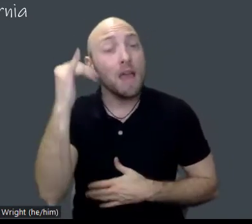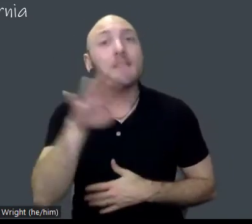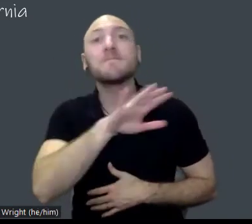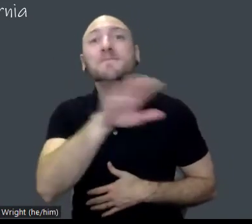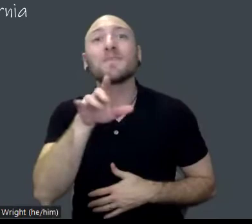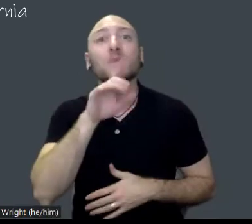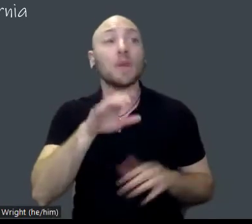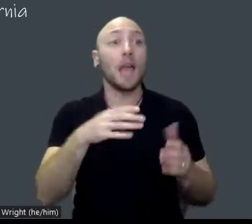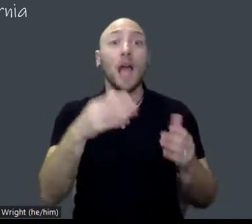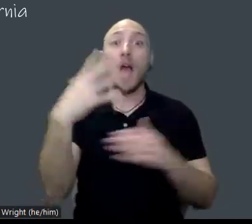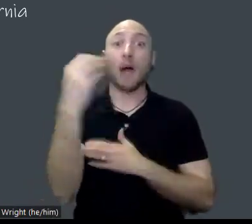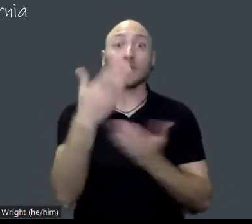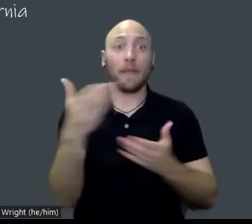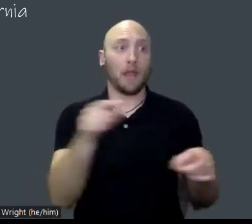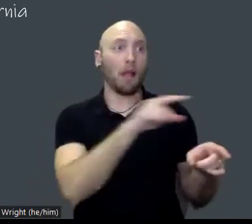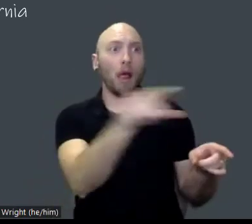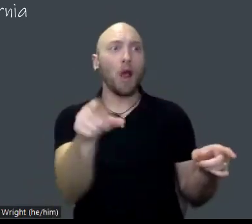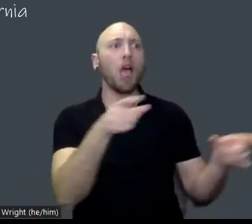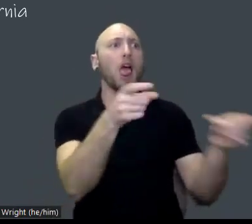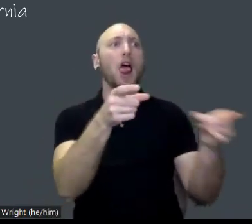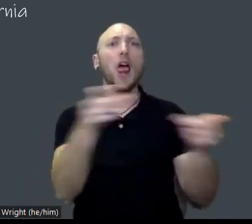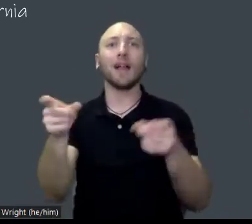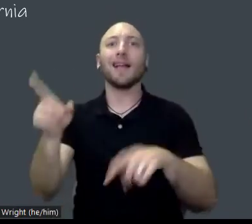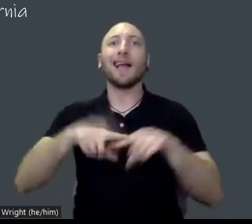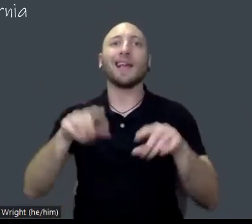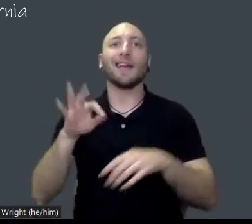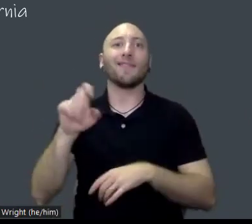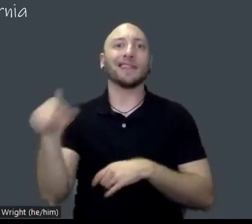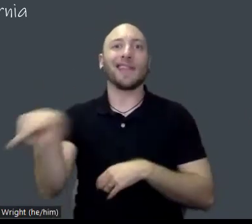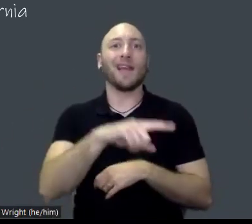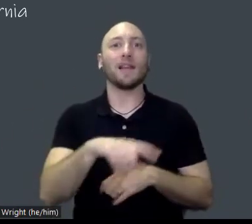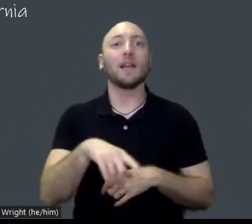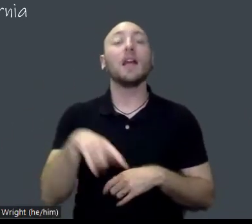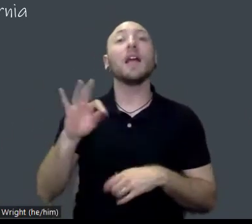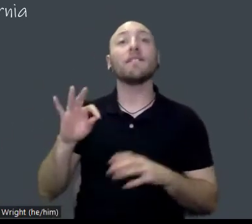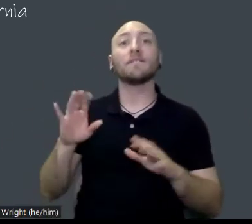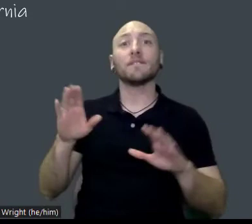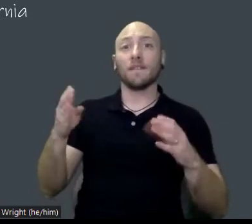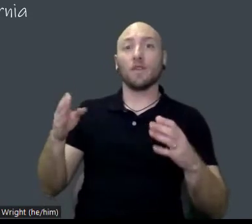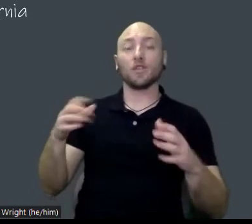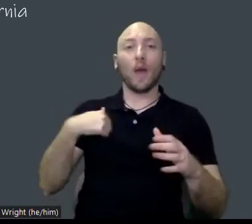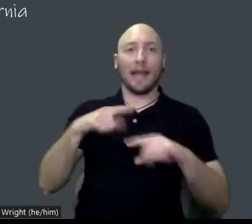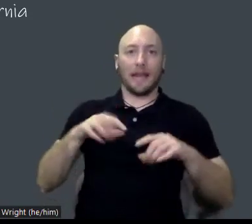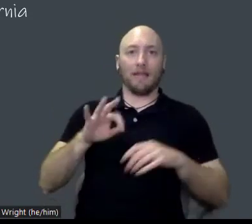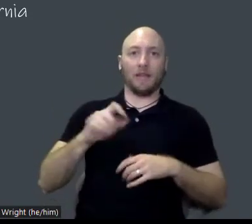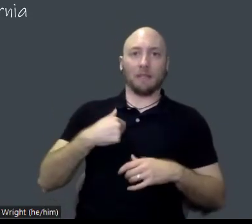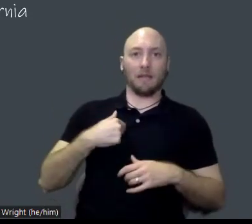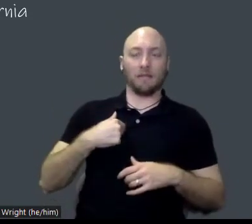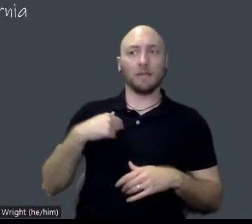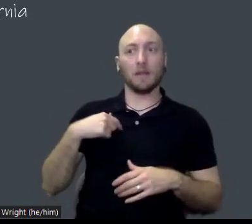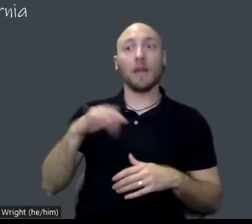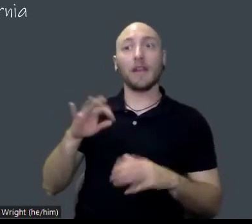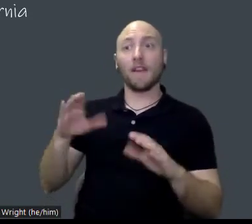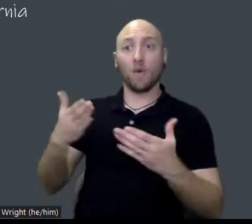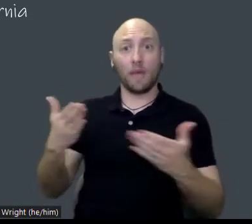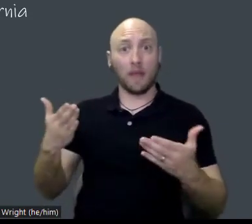externally on things that I know I would never be able to fix. Because if I focus on things that I might be able to change,